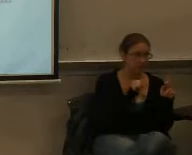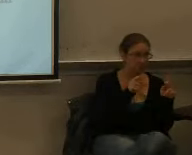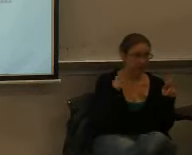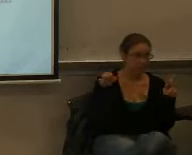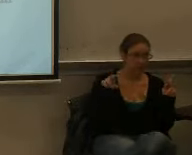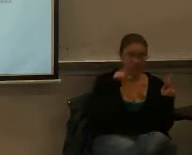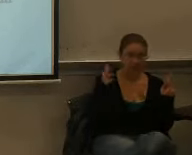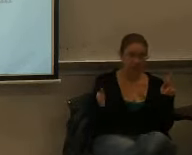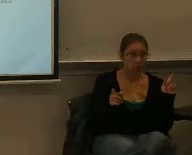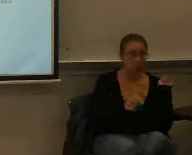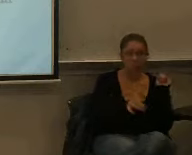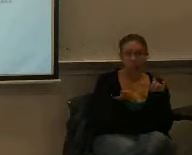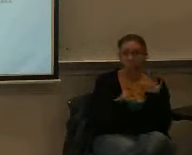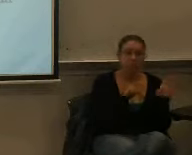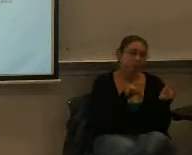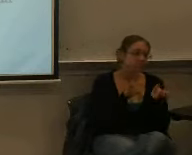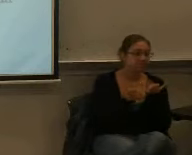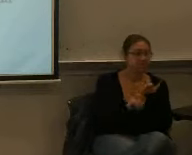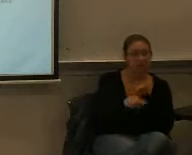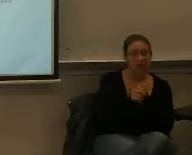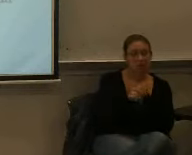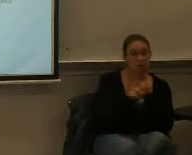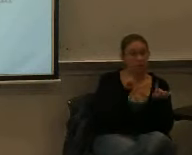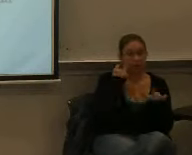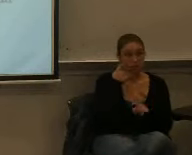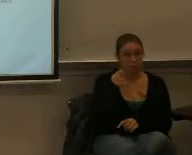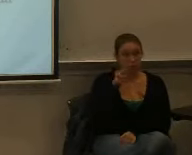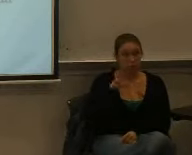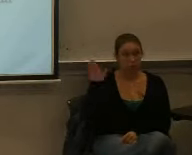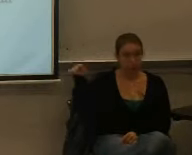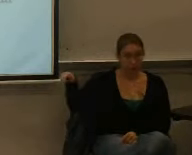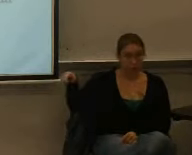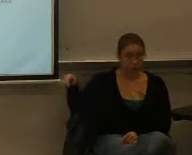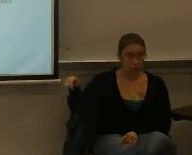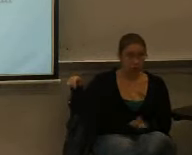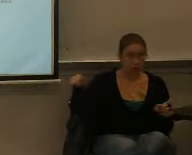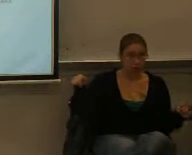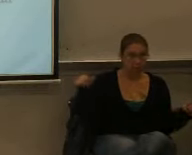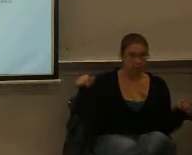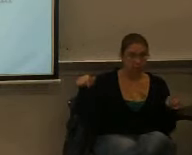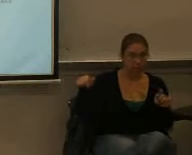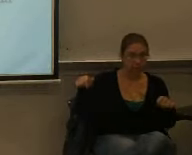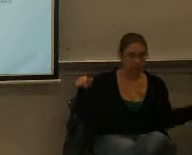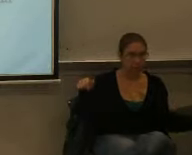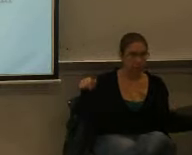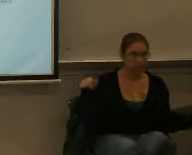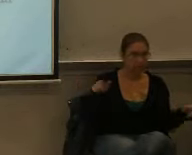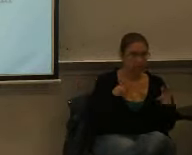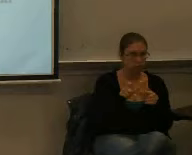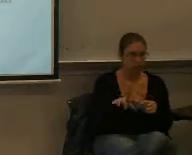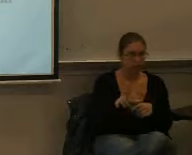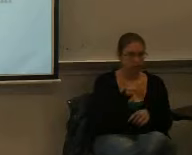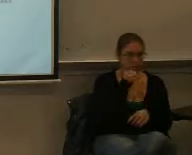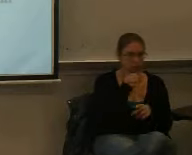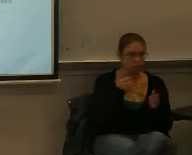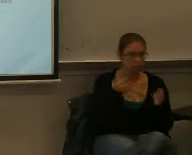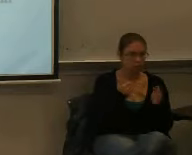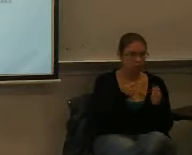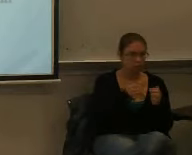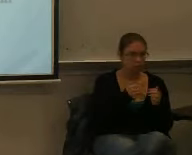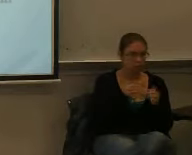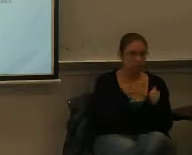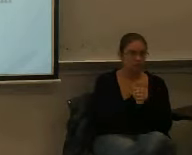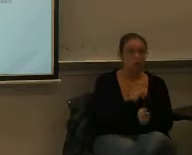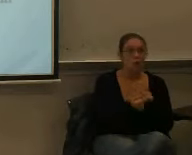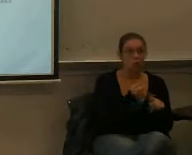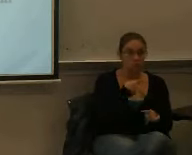take food from anywhere. But if the predator's there, then they'll only take, you know, run in and take the food that's the furthest from the